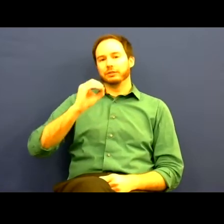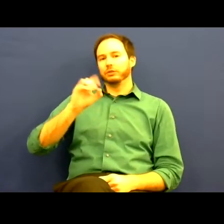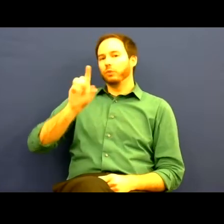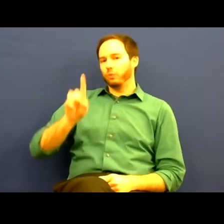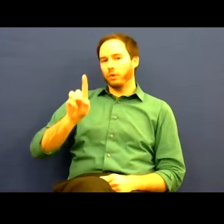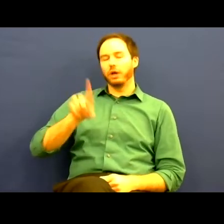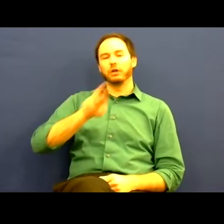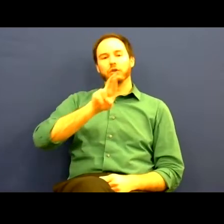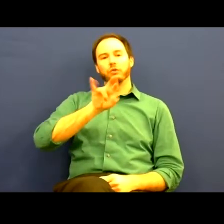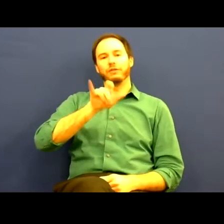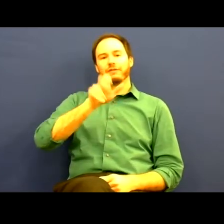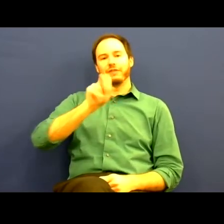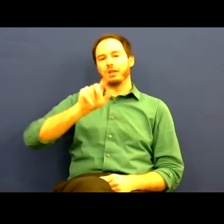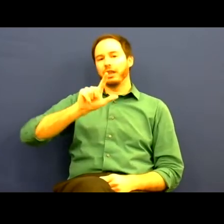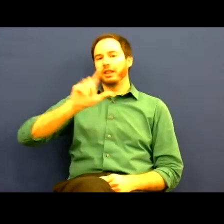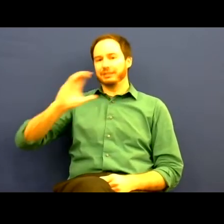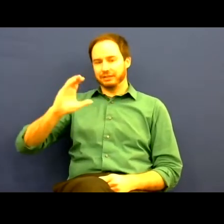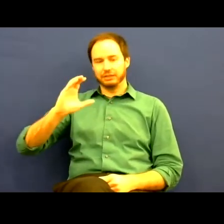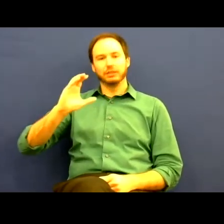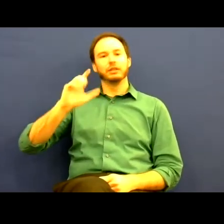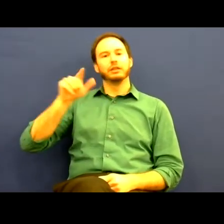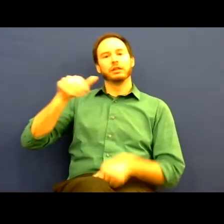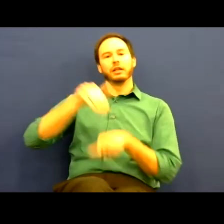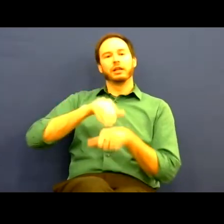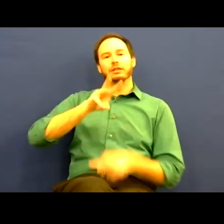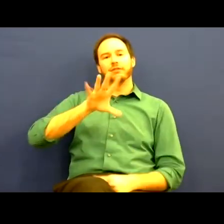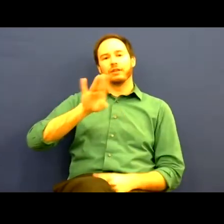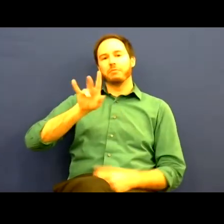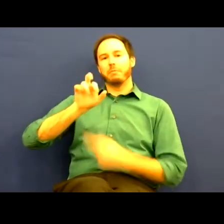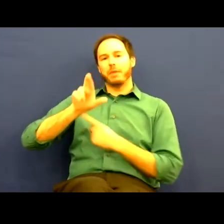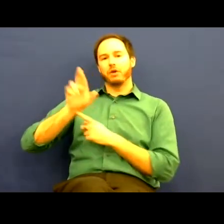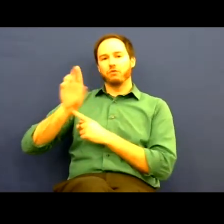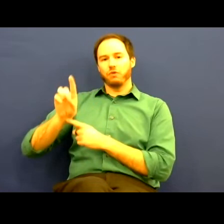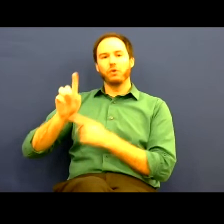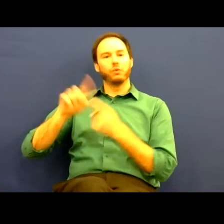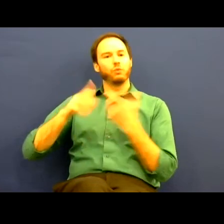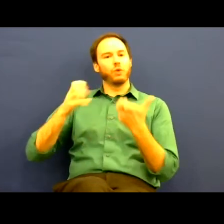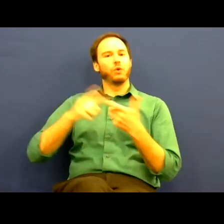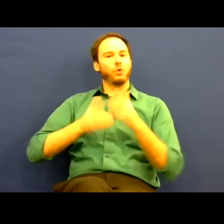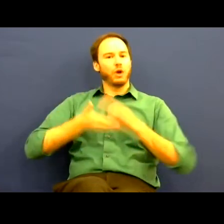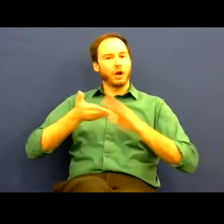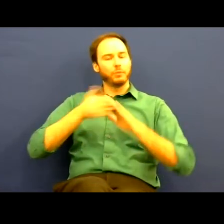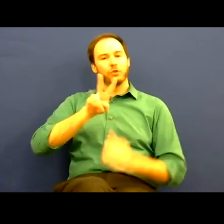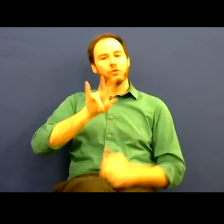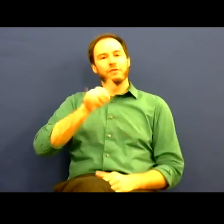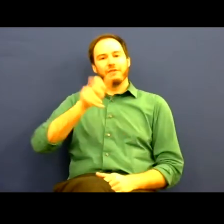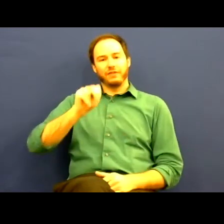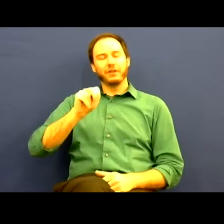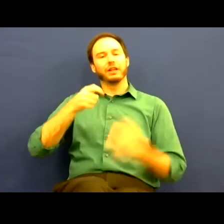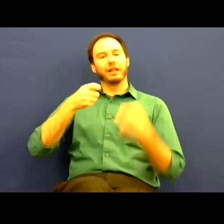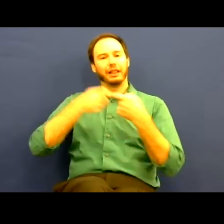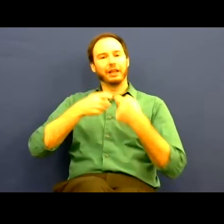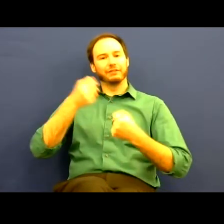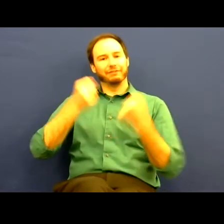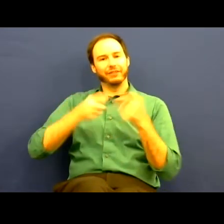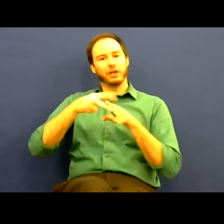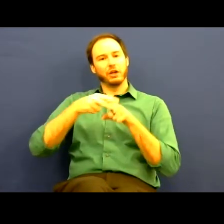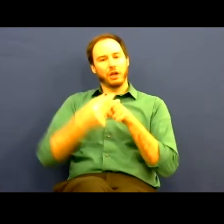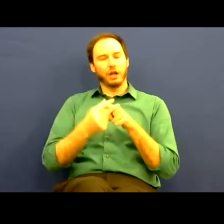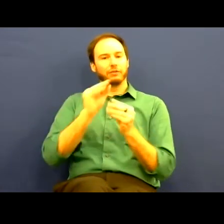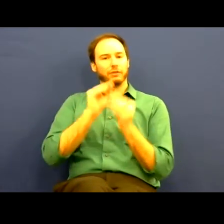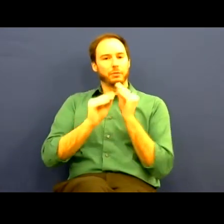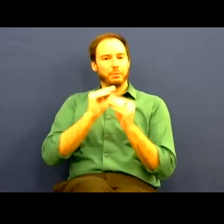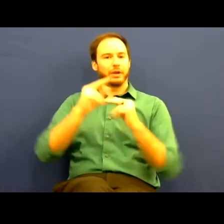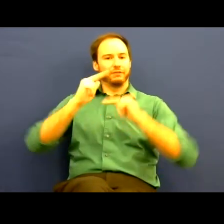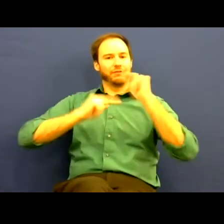2023-001 Rivian LLC at 65 Becker Road to operate a Rivian electric vehicle auto service facility